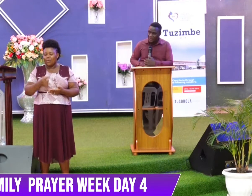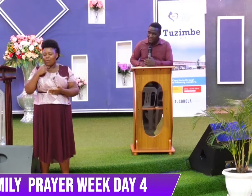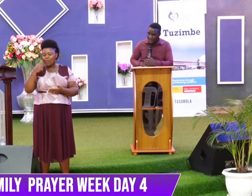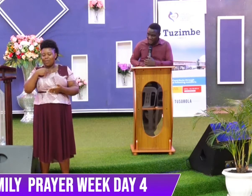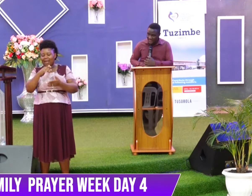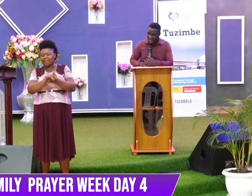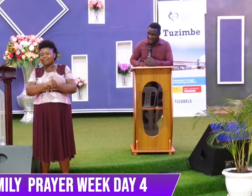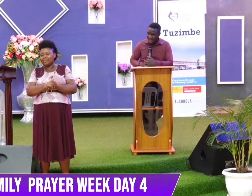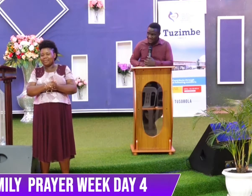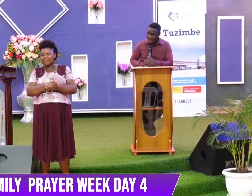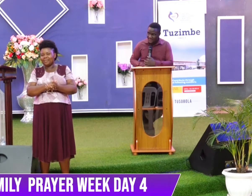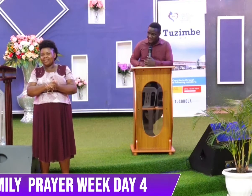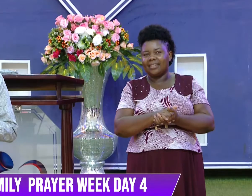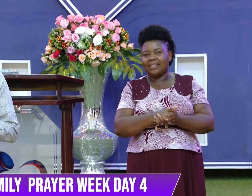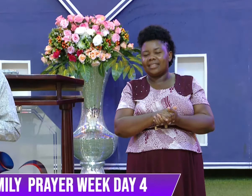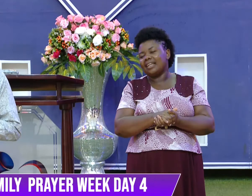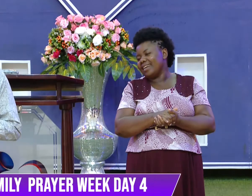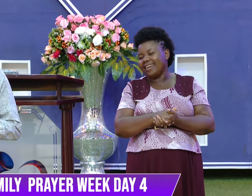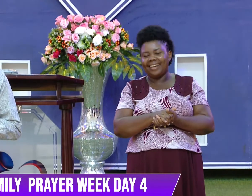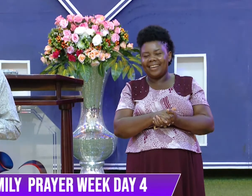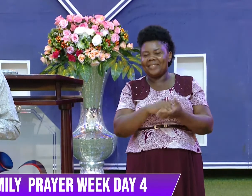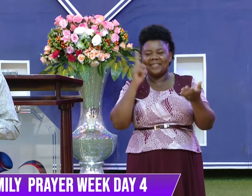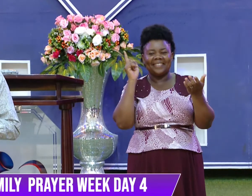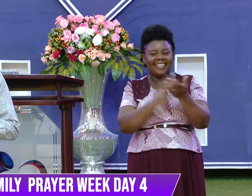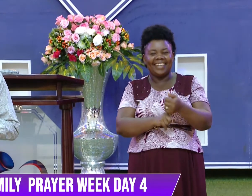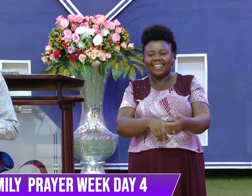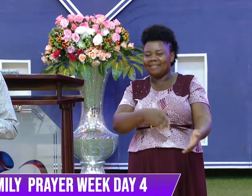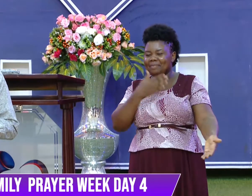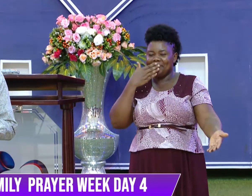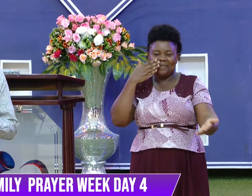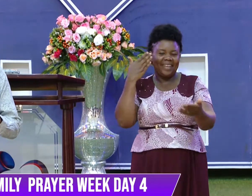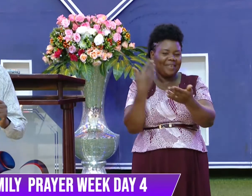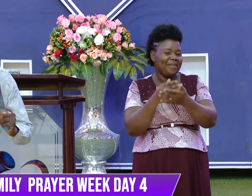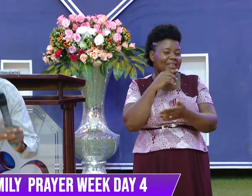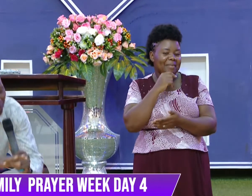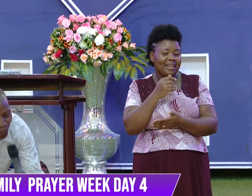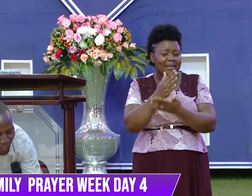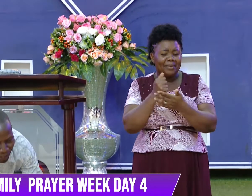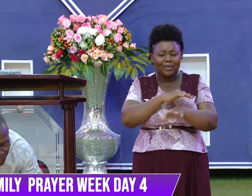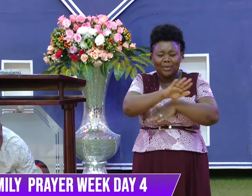that I will marry will have scored.